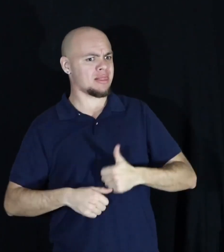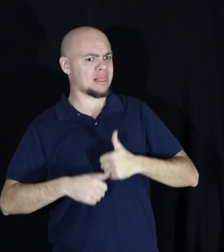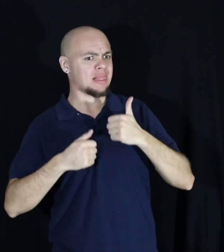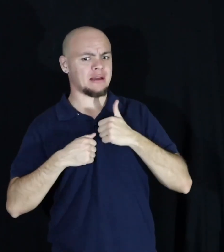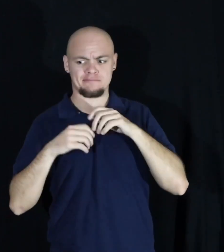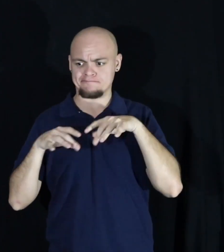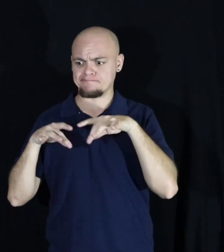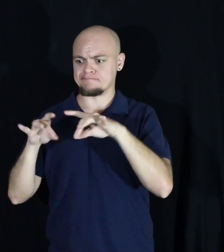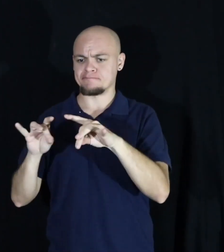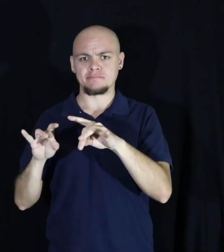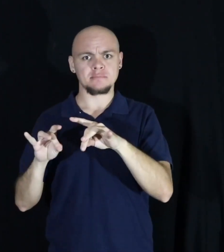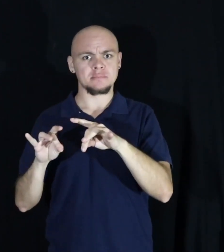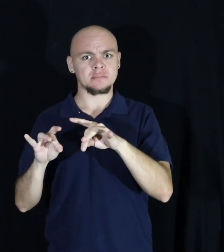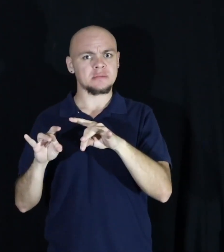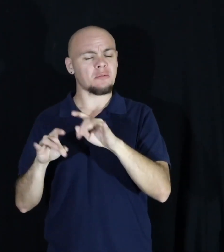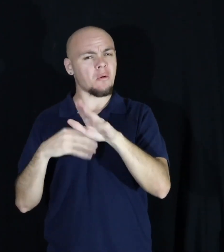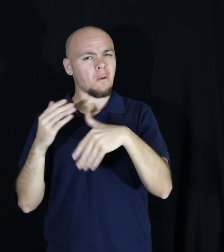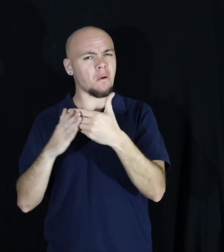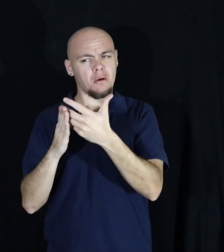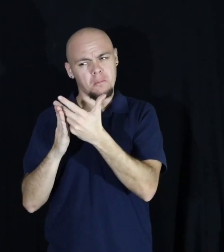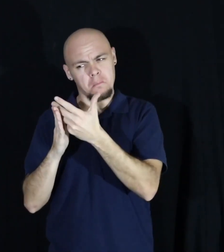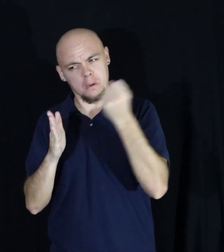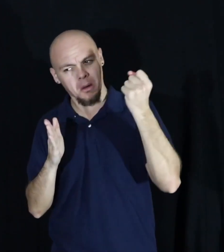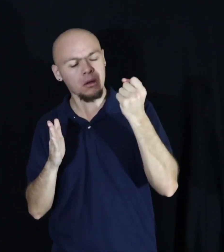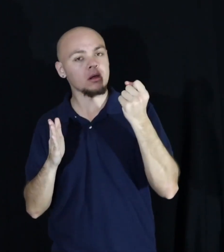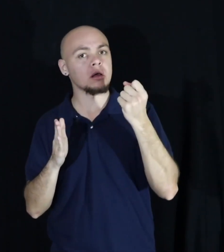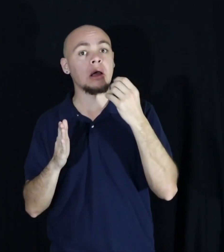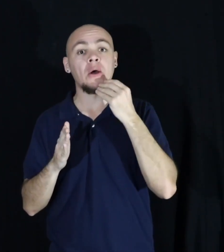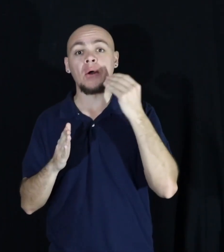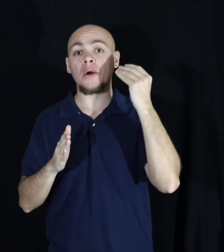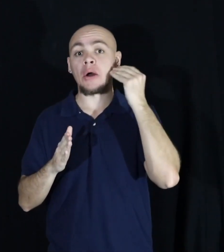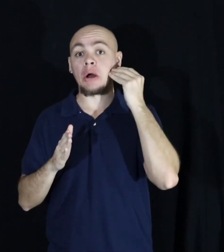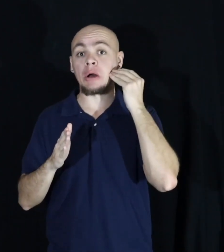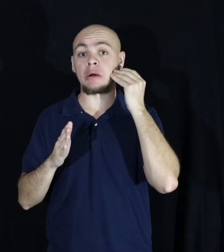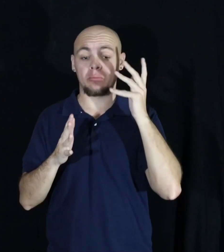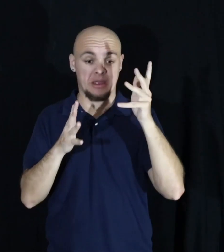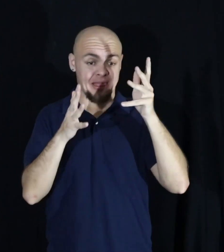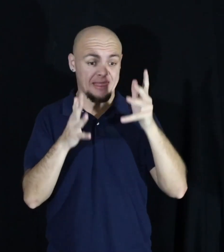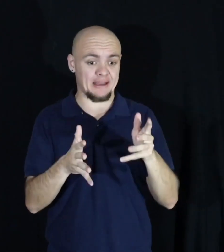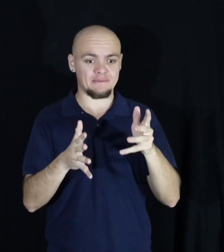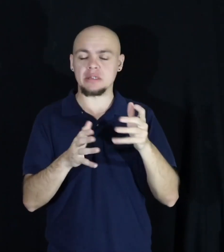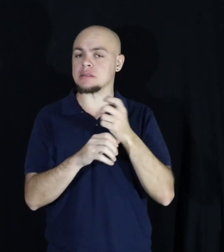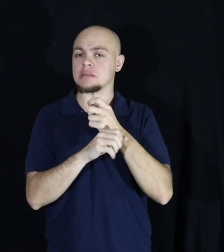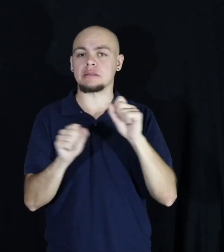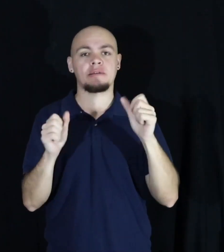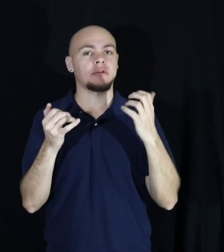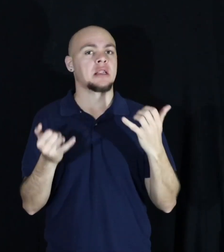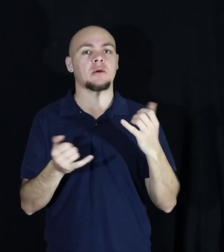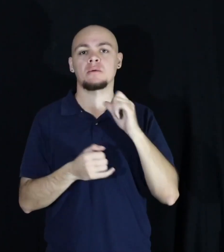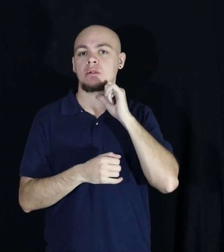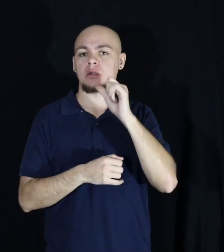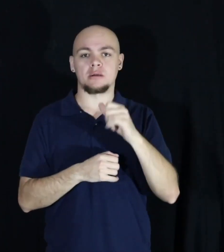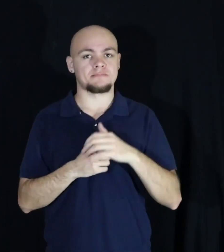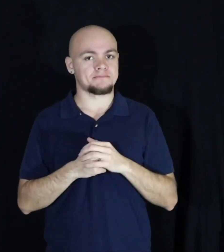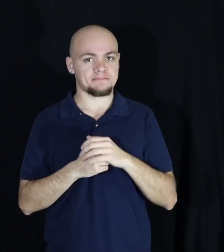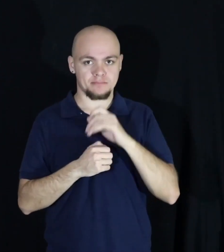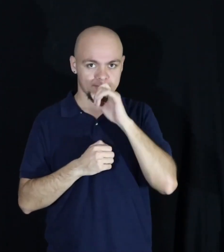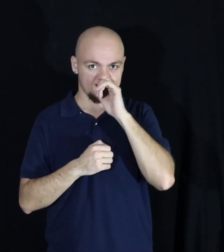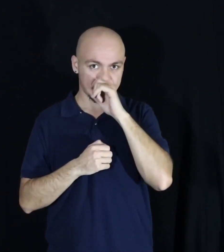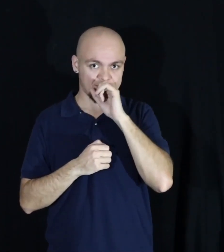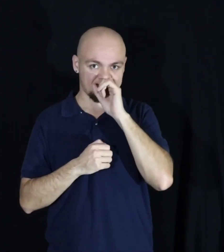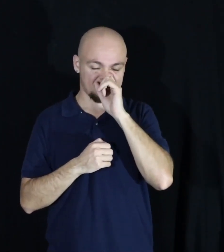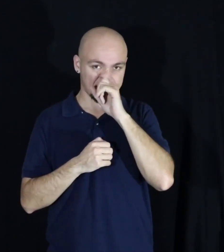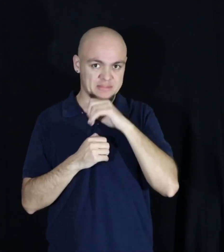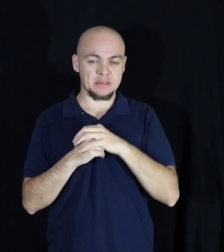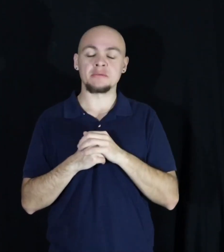was stripped away from us. The home we left is not safe now. That's why we